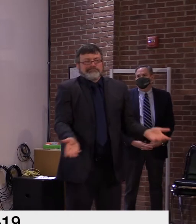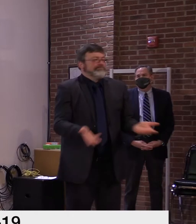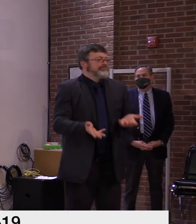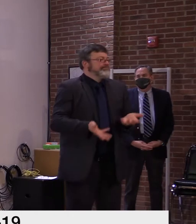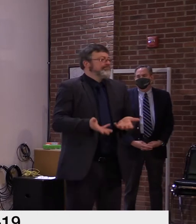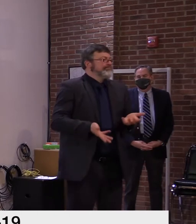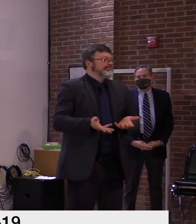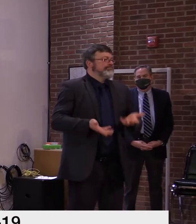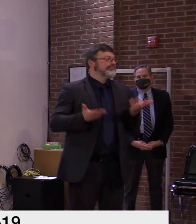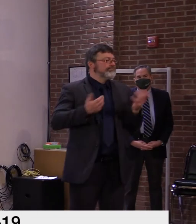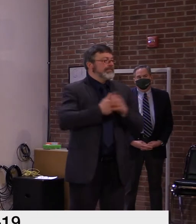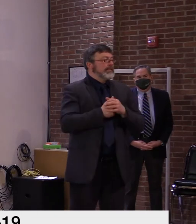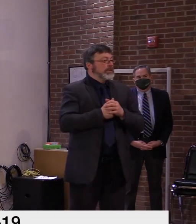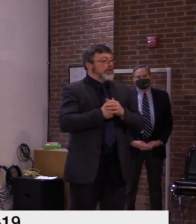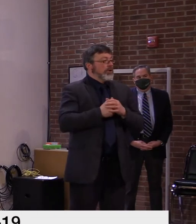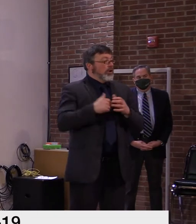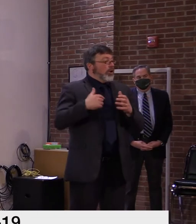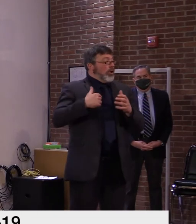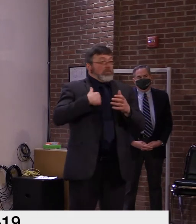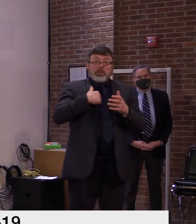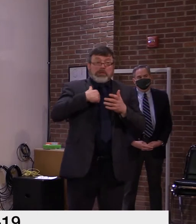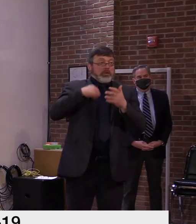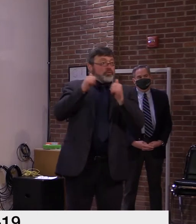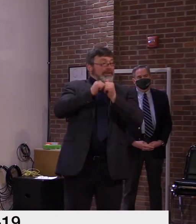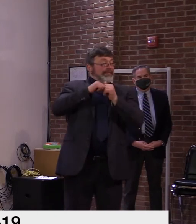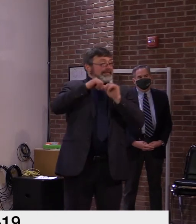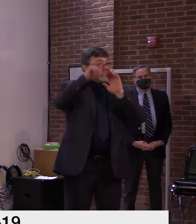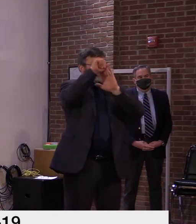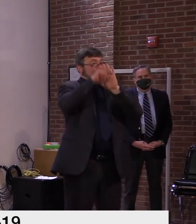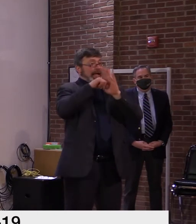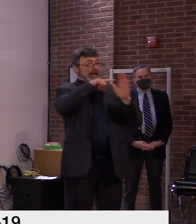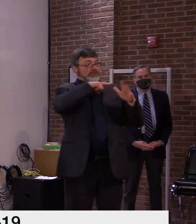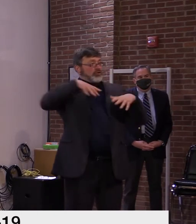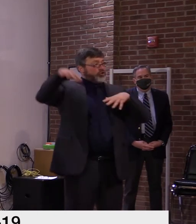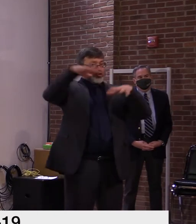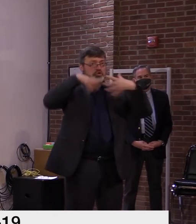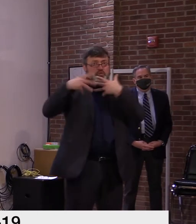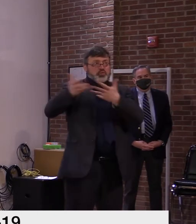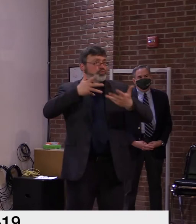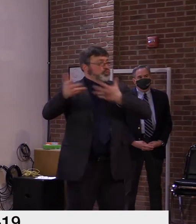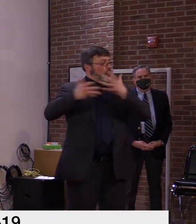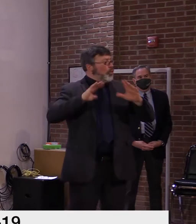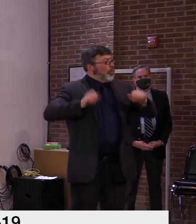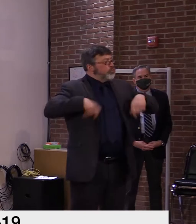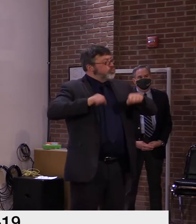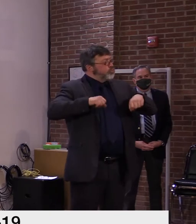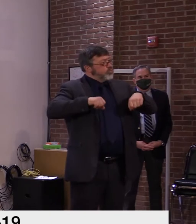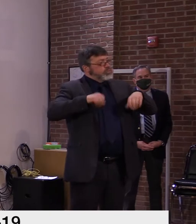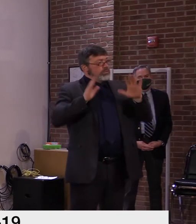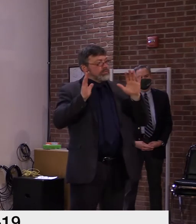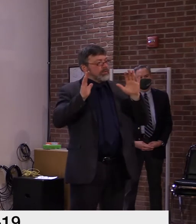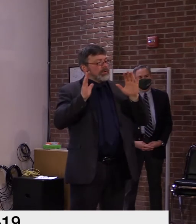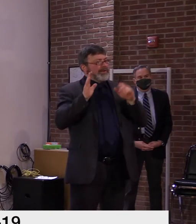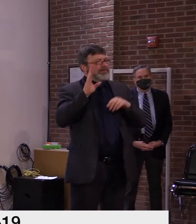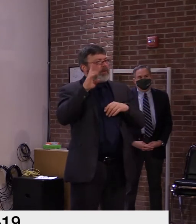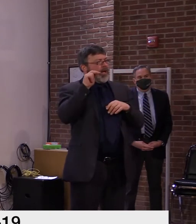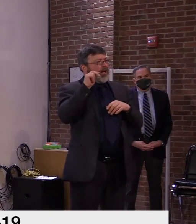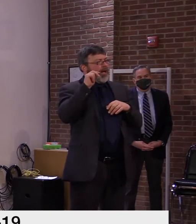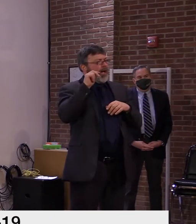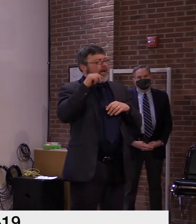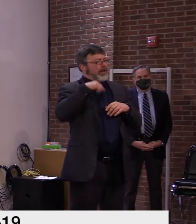participant, but I'm a little concerned that we're kicking the can down the road a bit. And we just have to, again, work together in